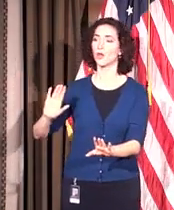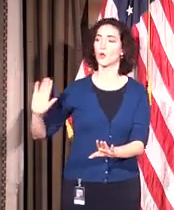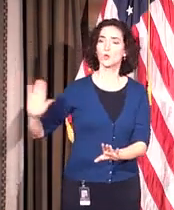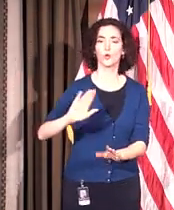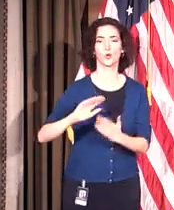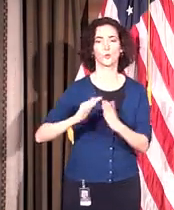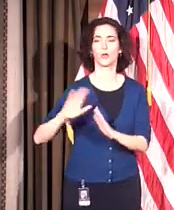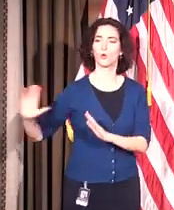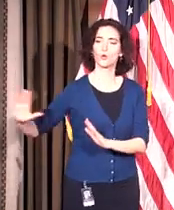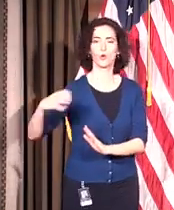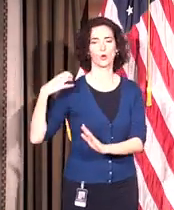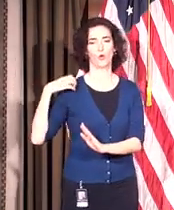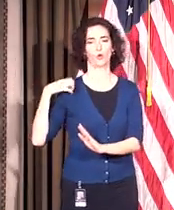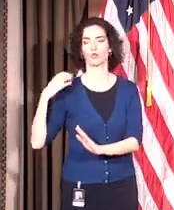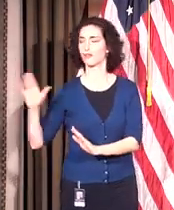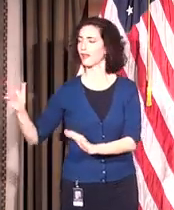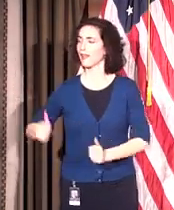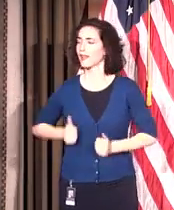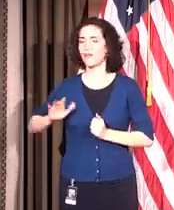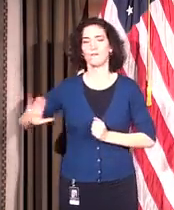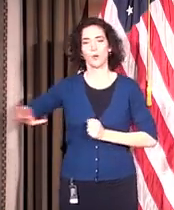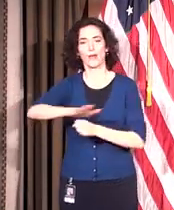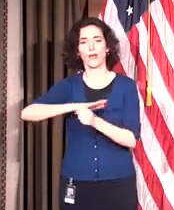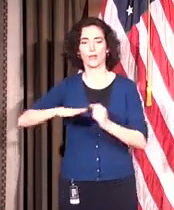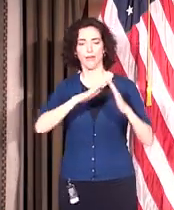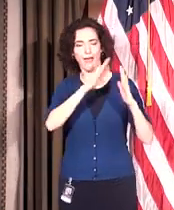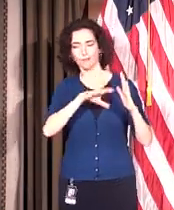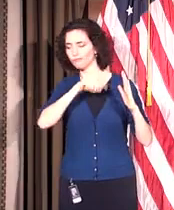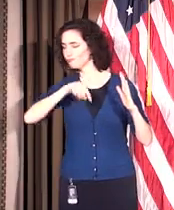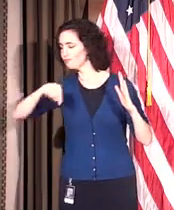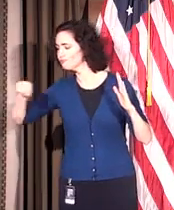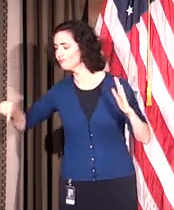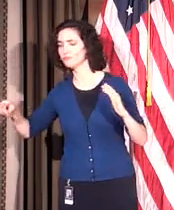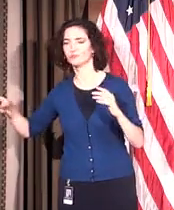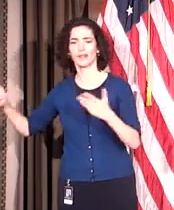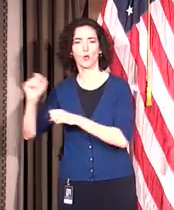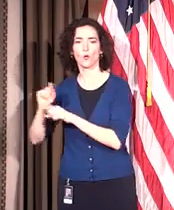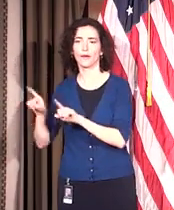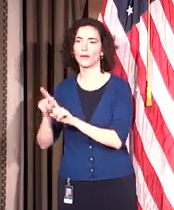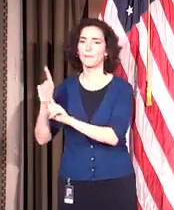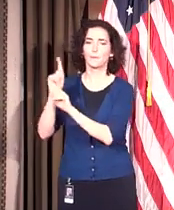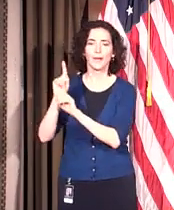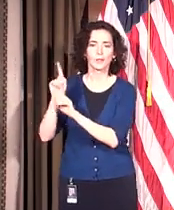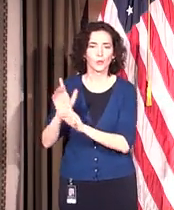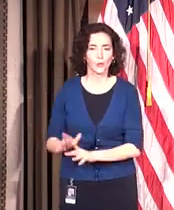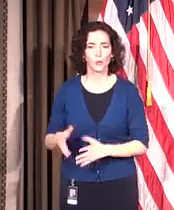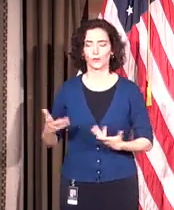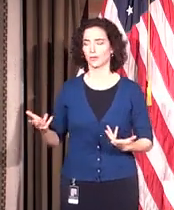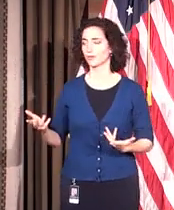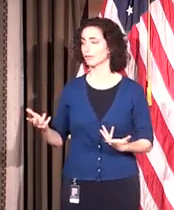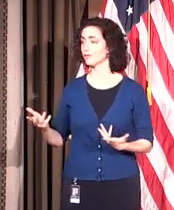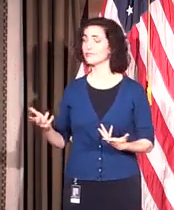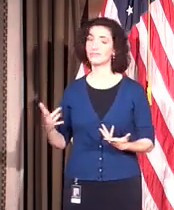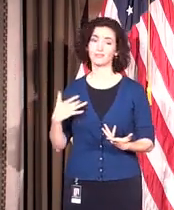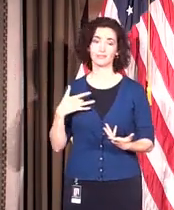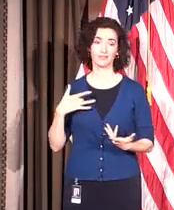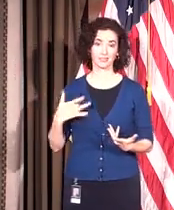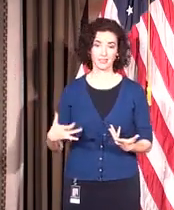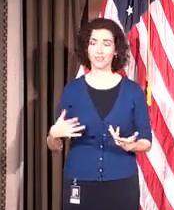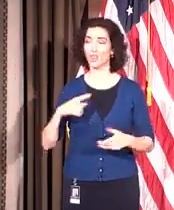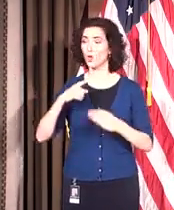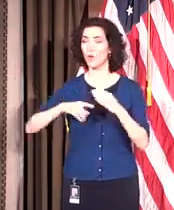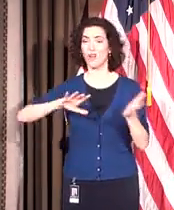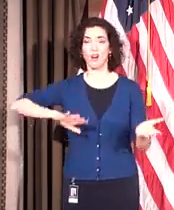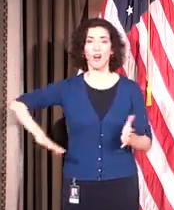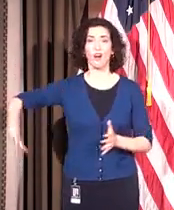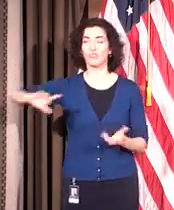community. They're your neighbors. They're your mentors. And oftentimes, in the worst of times,